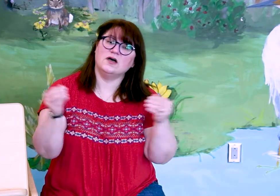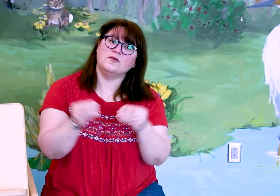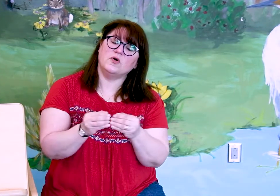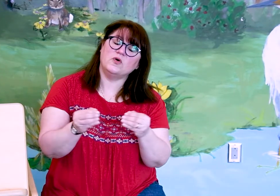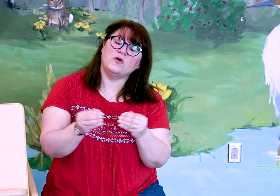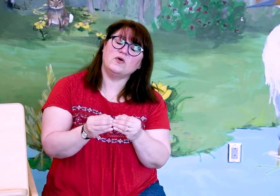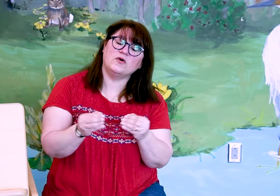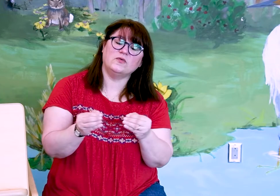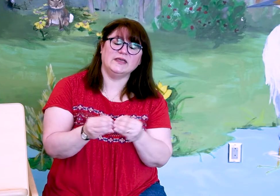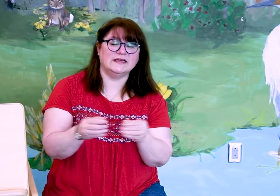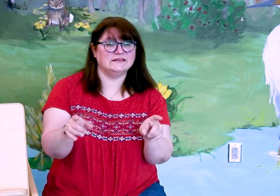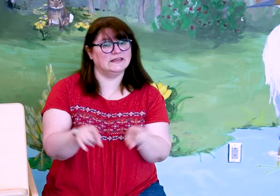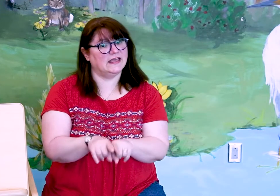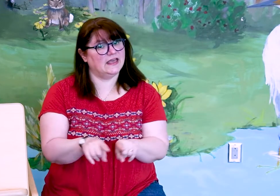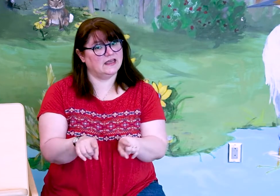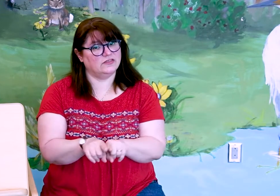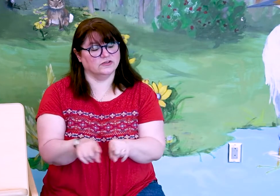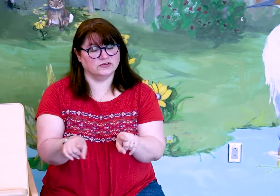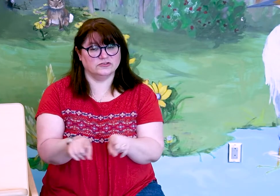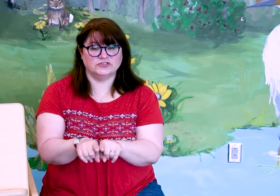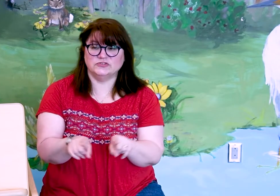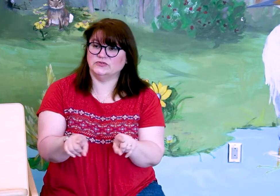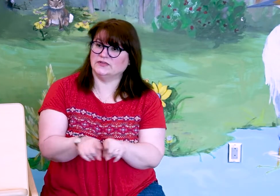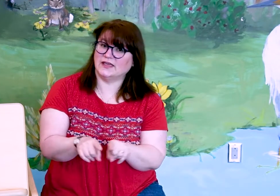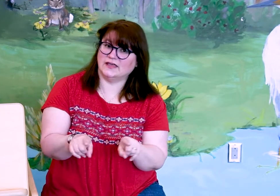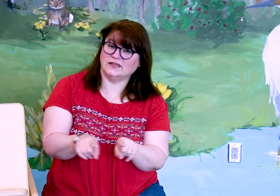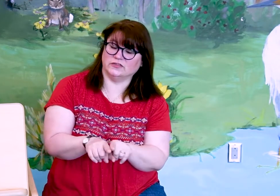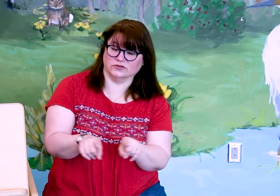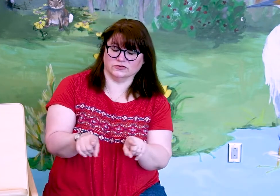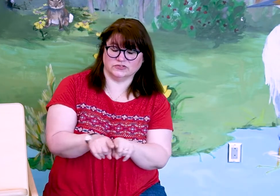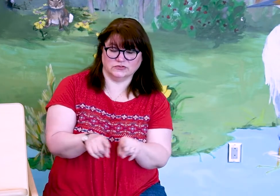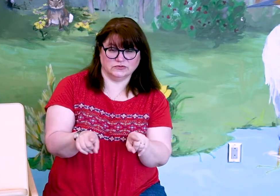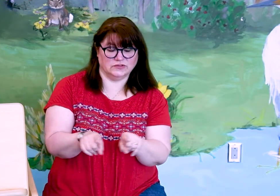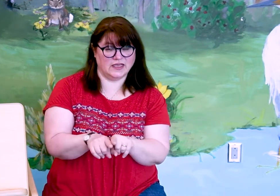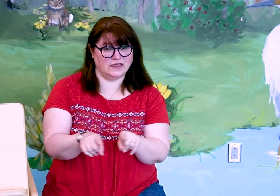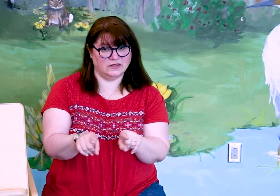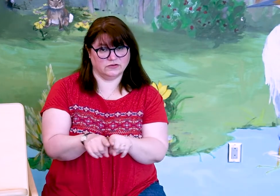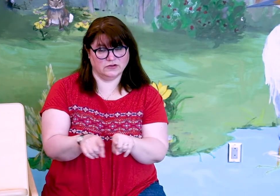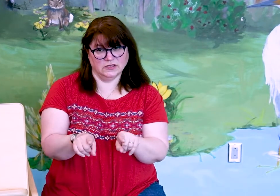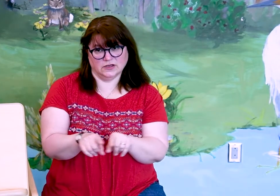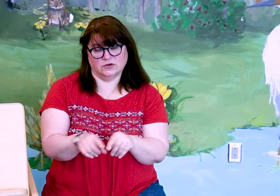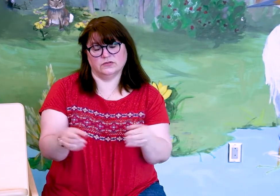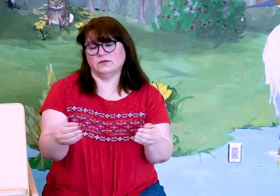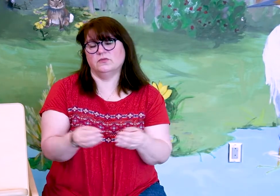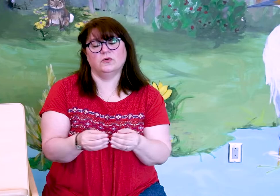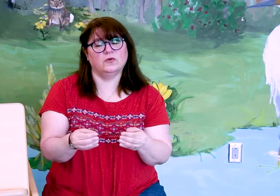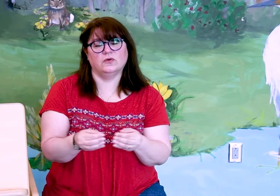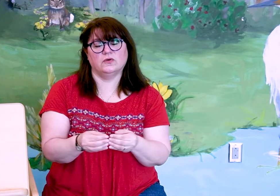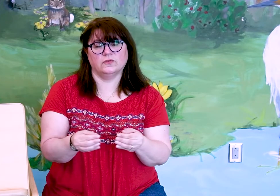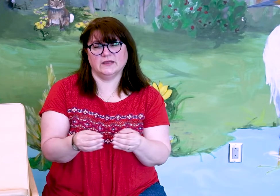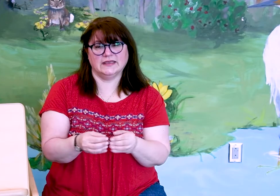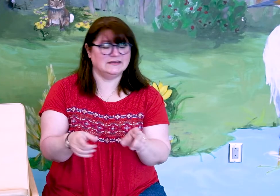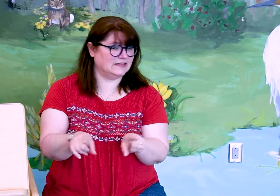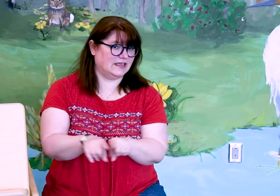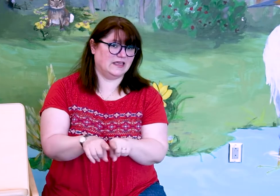more we get together, together, together. Oh the more we get together